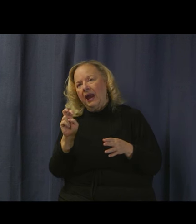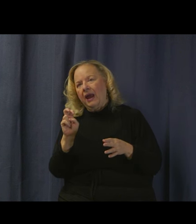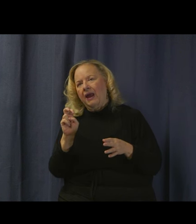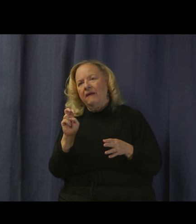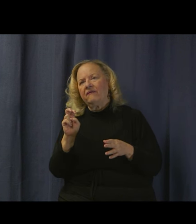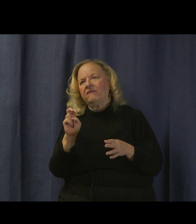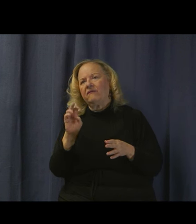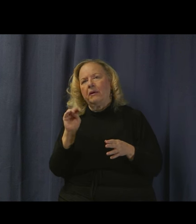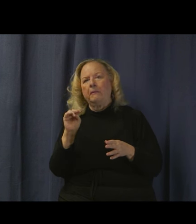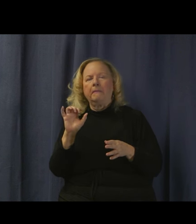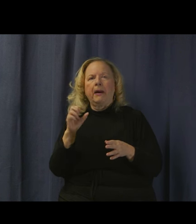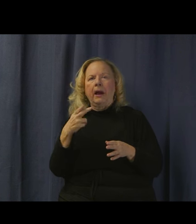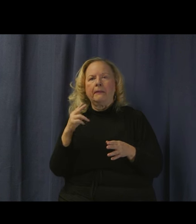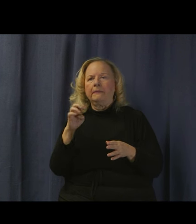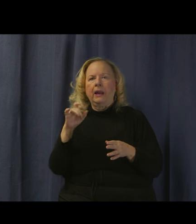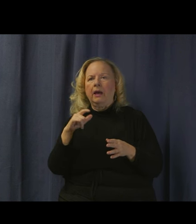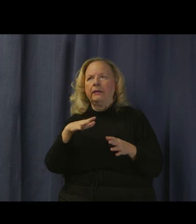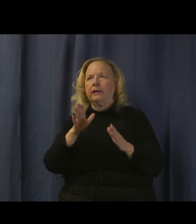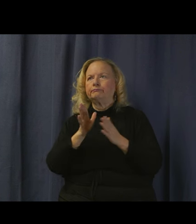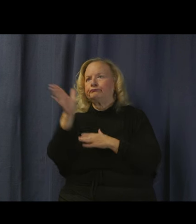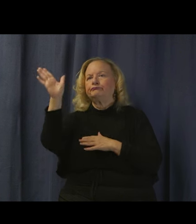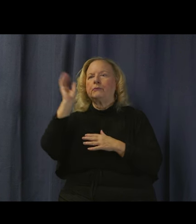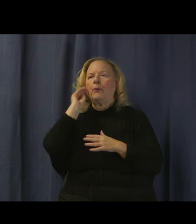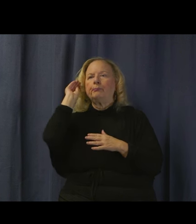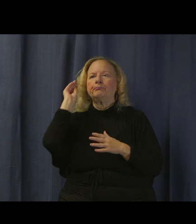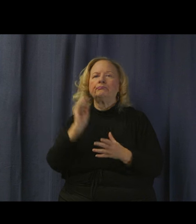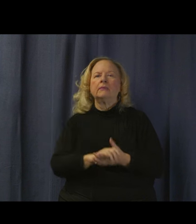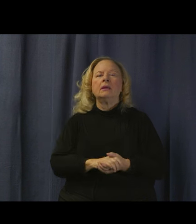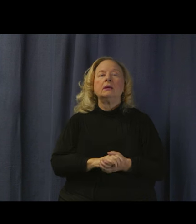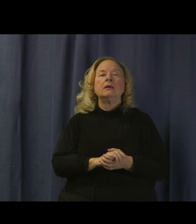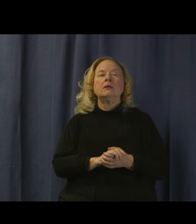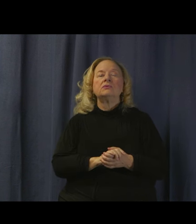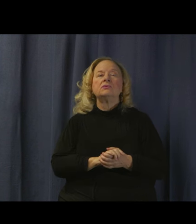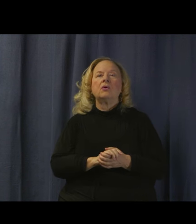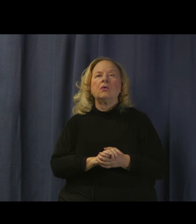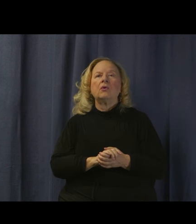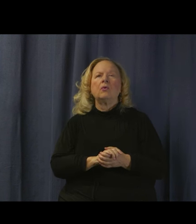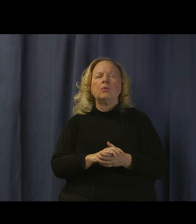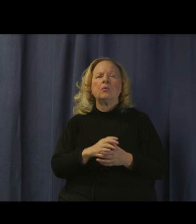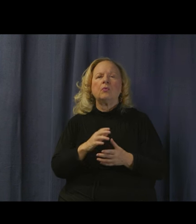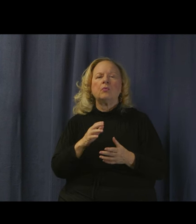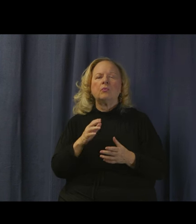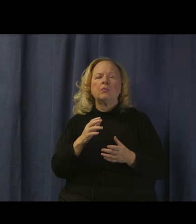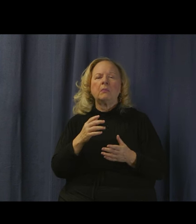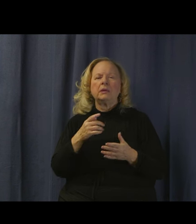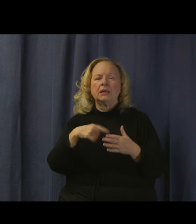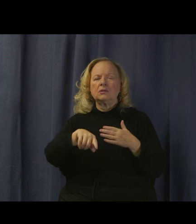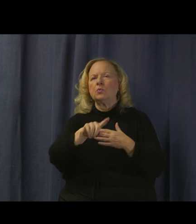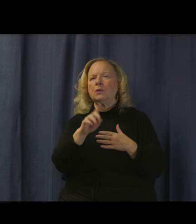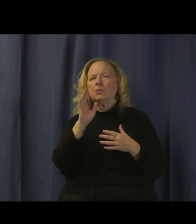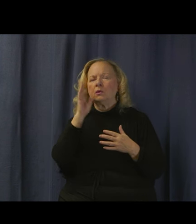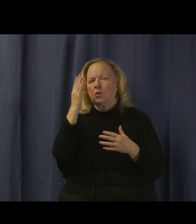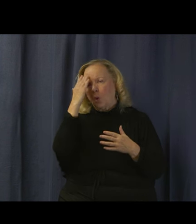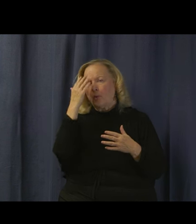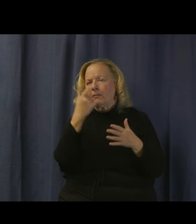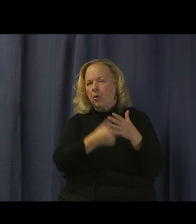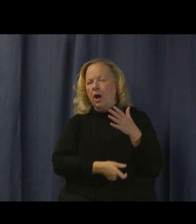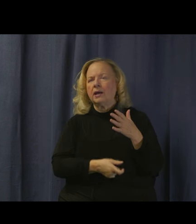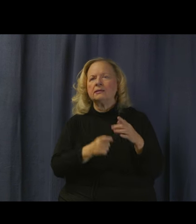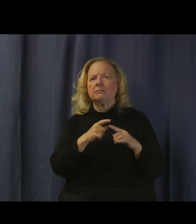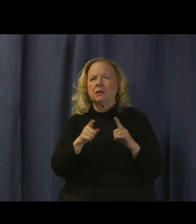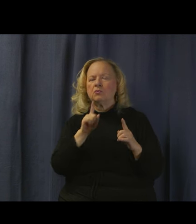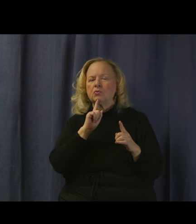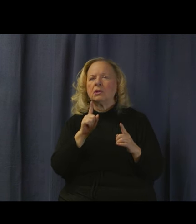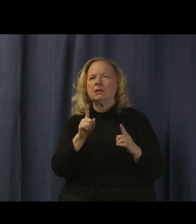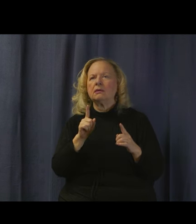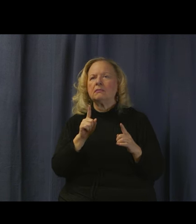go. So anyway, we'll have the price here up by the end of this next week, but it's going to be pretty much competitive like